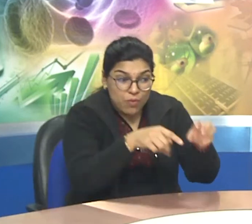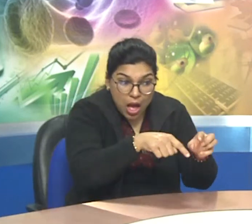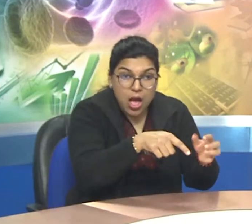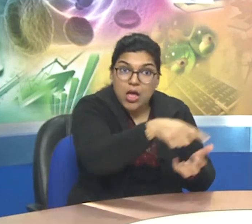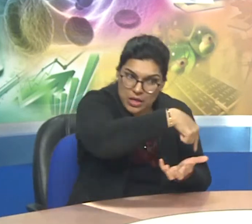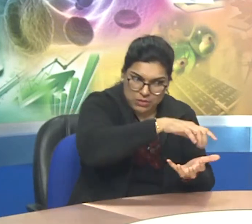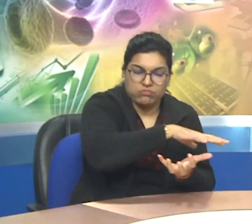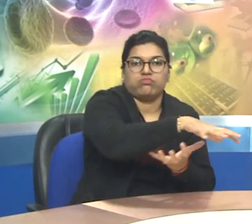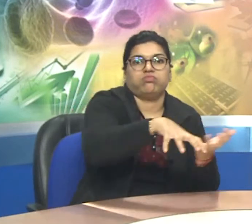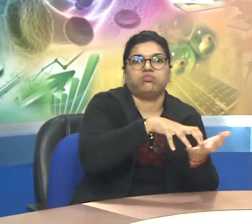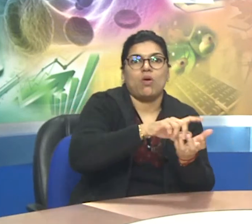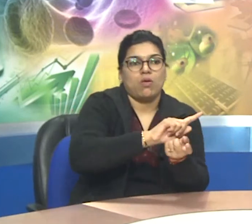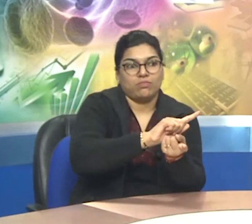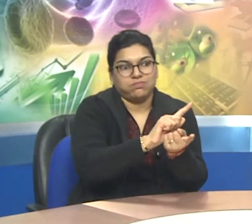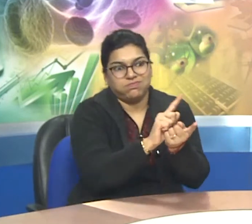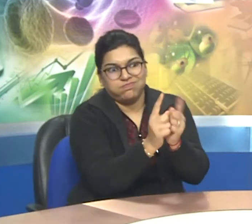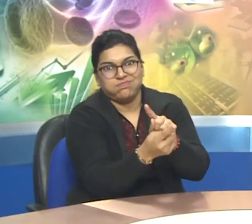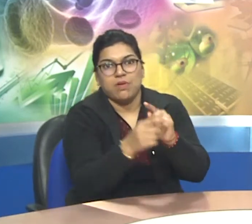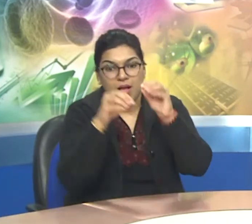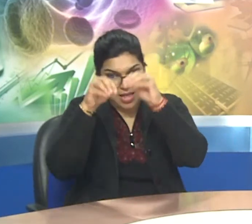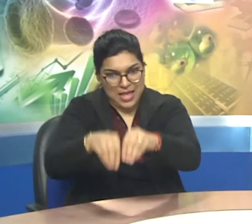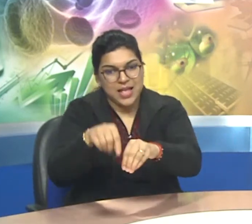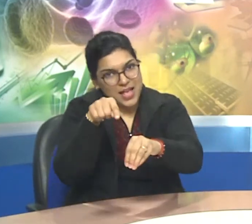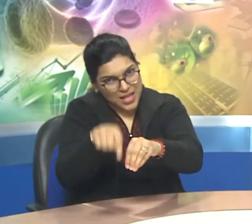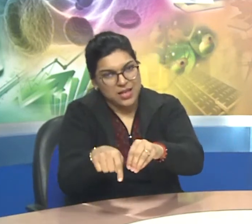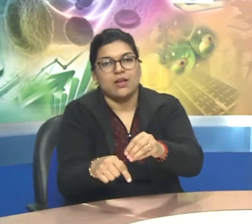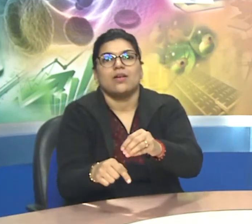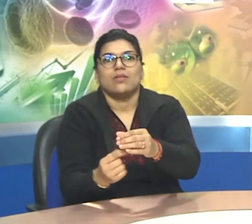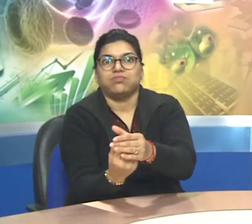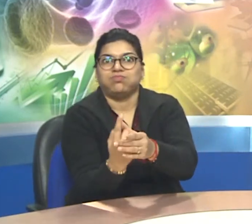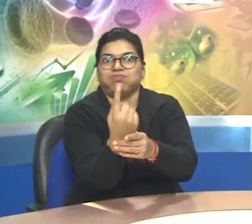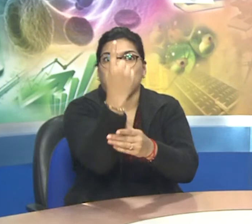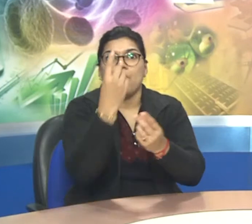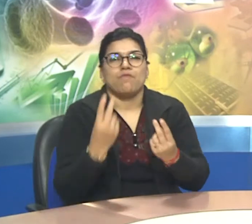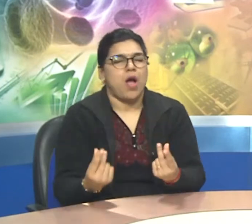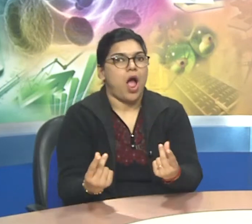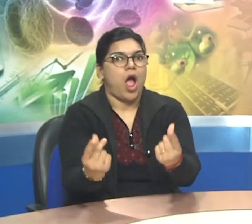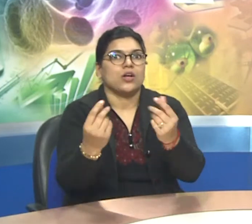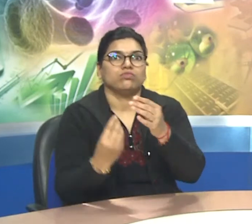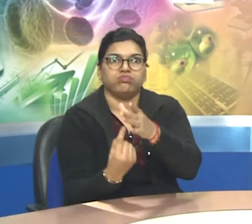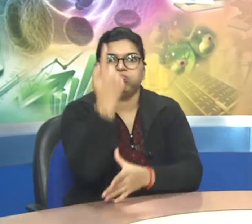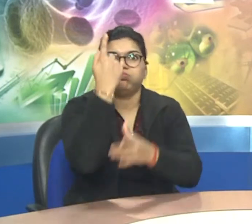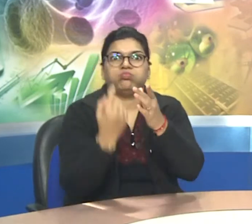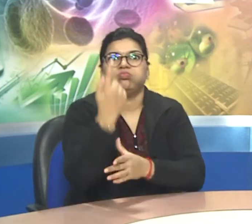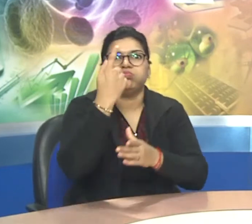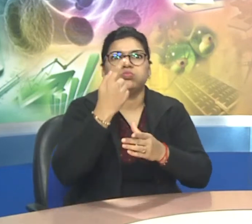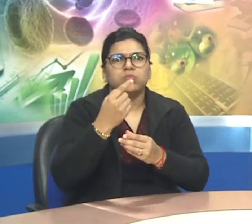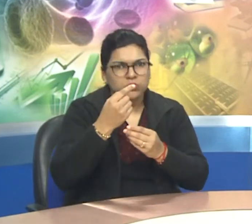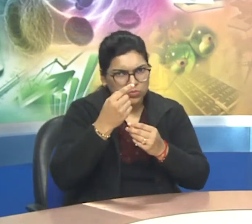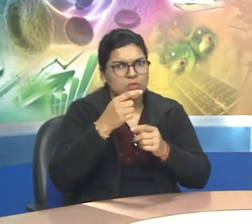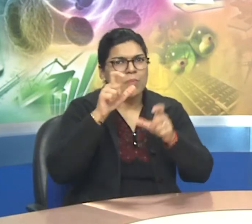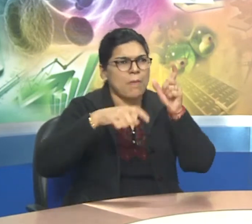So that is a good way of converting the waste material into a useful